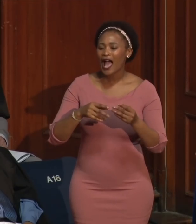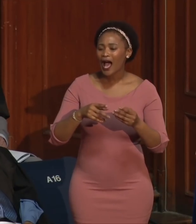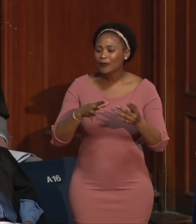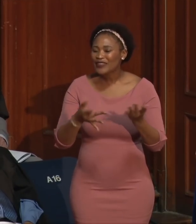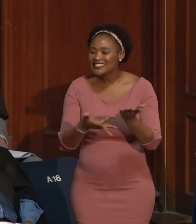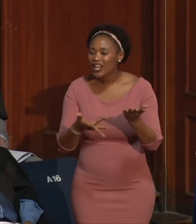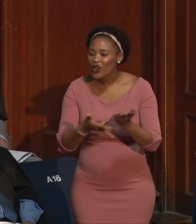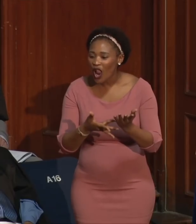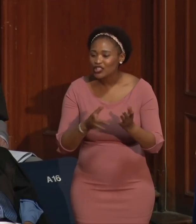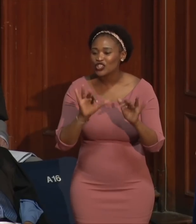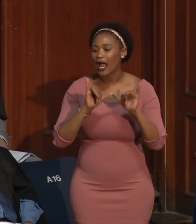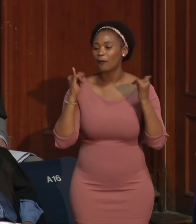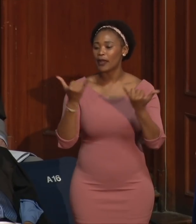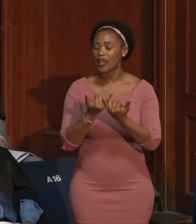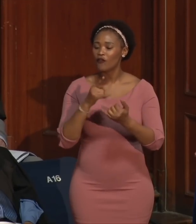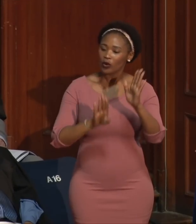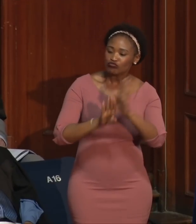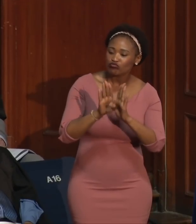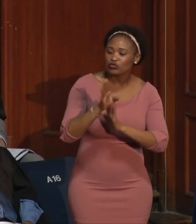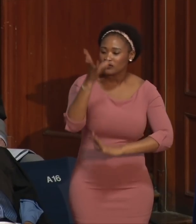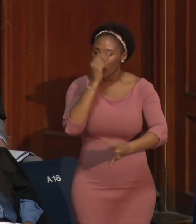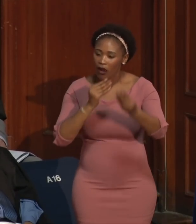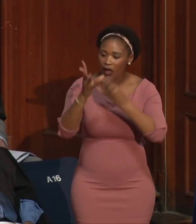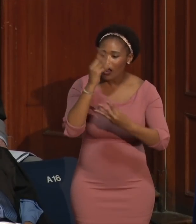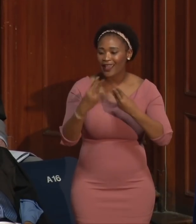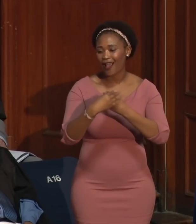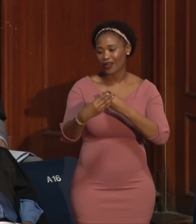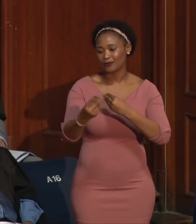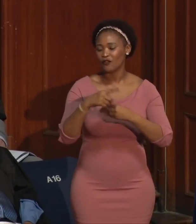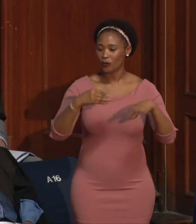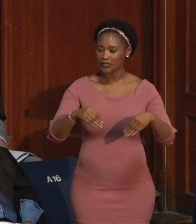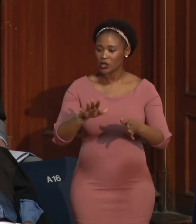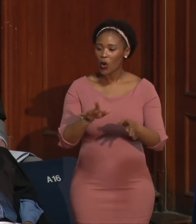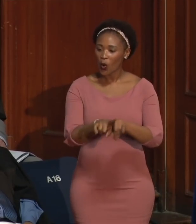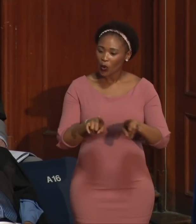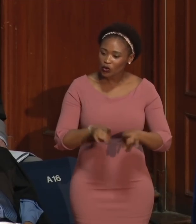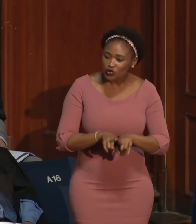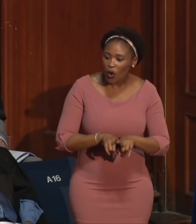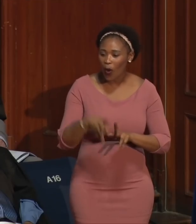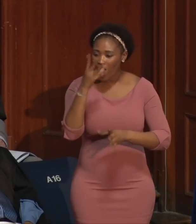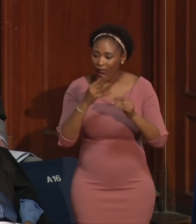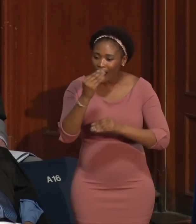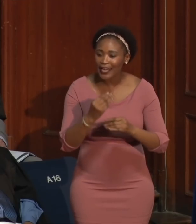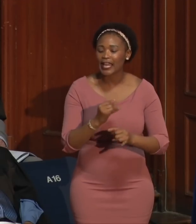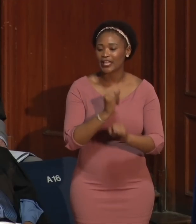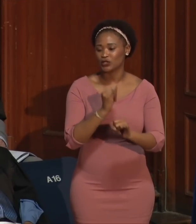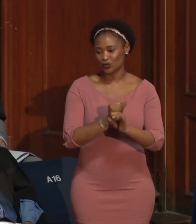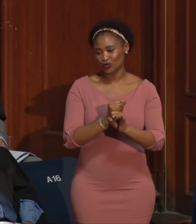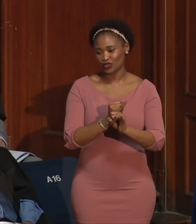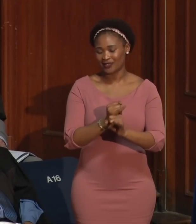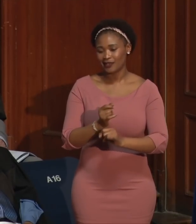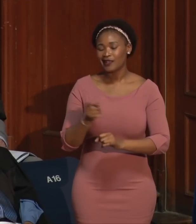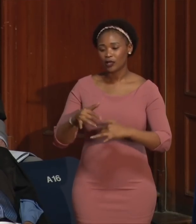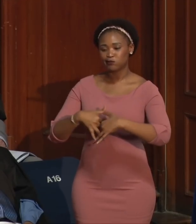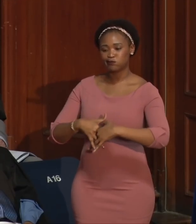that improve learning outcomes for businesses and for educational institutions. Rekindle Learning was profiled in the